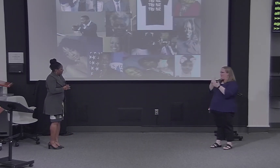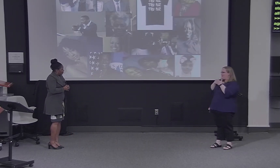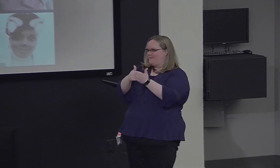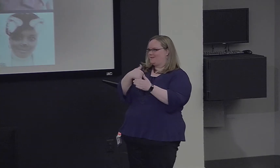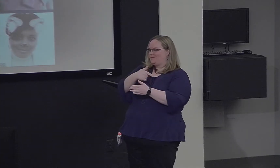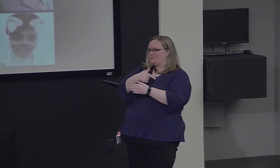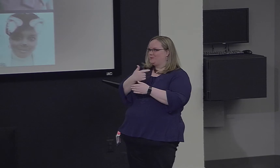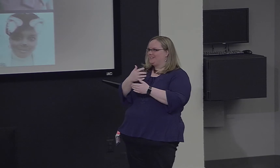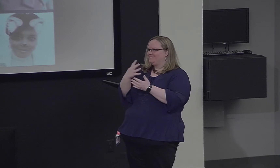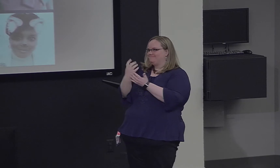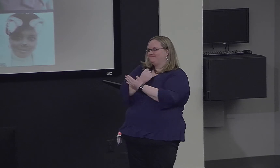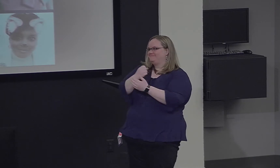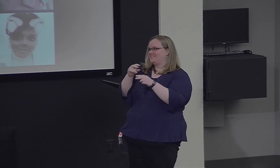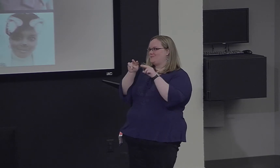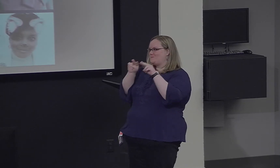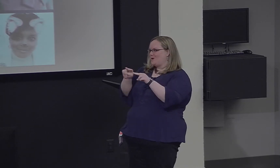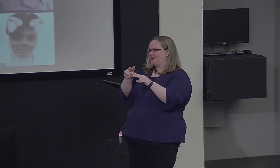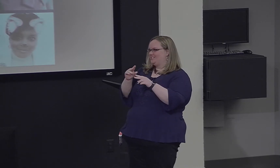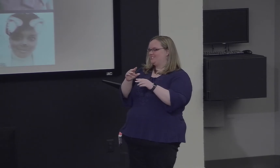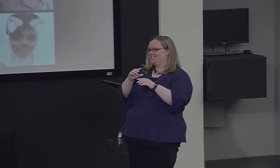Thank you. I feel that it's not often